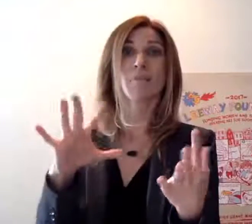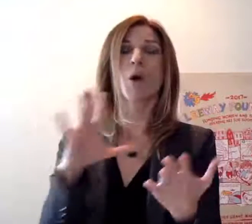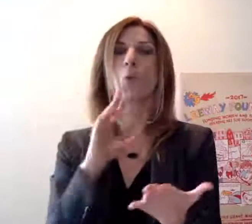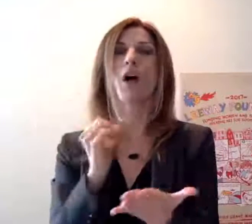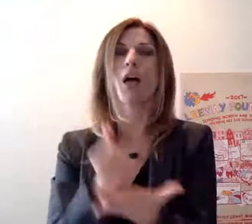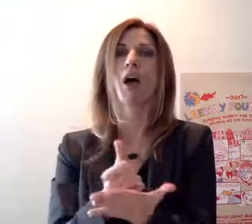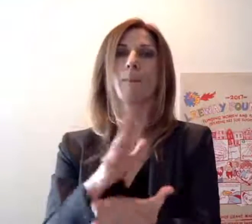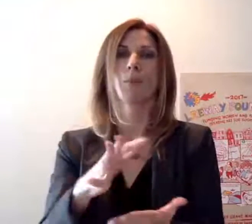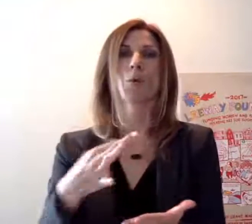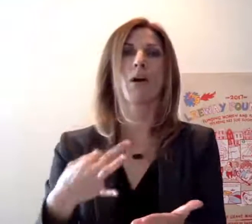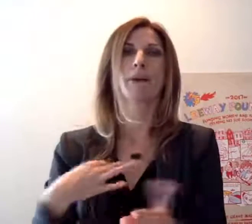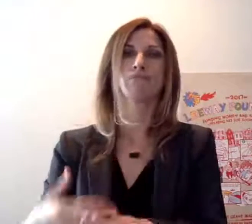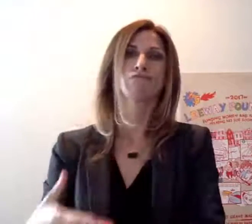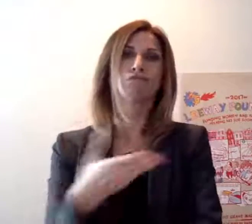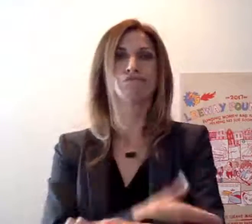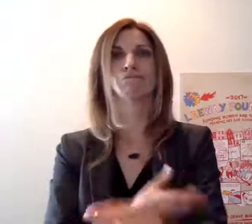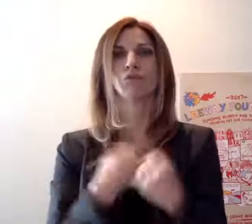strengthen your application.